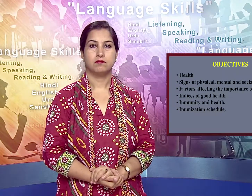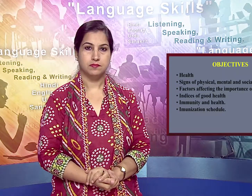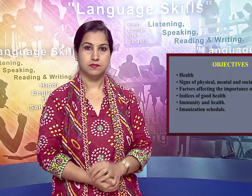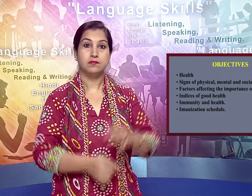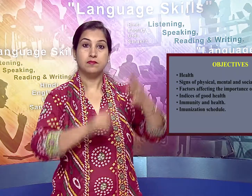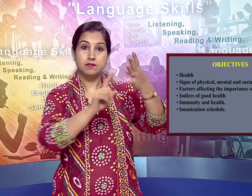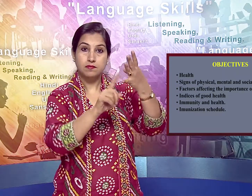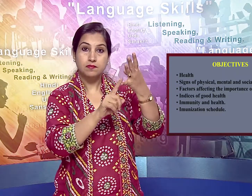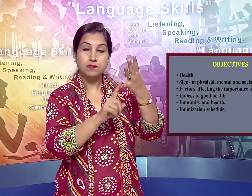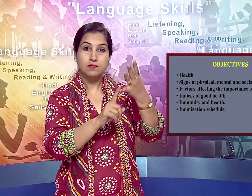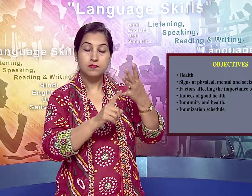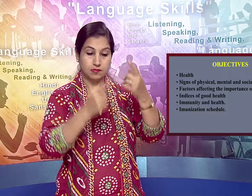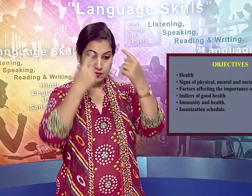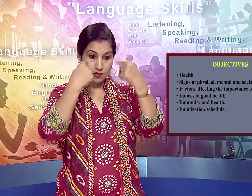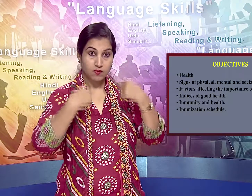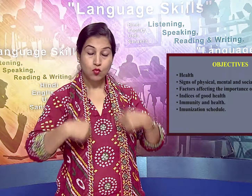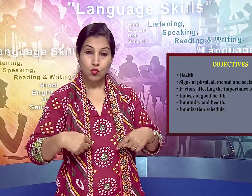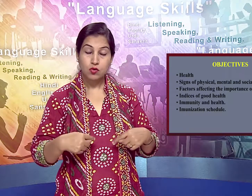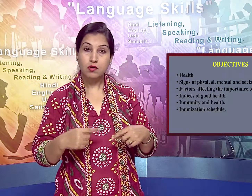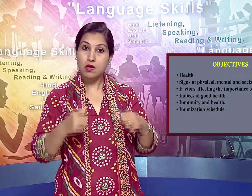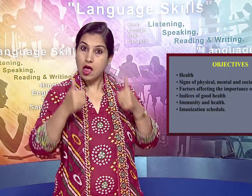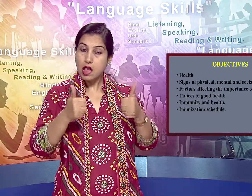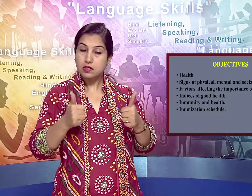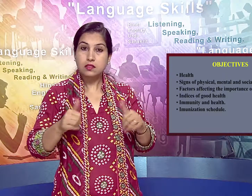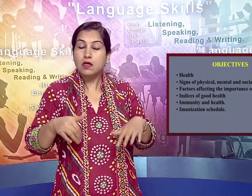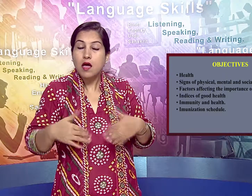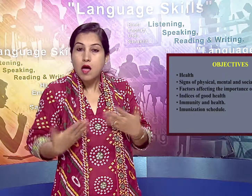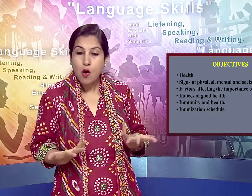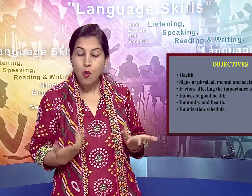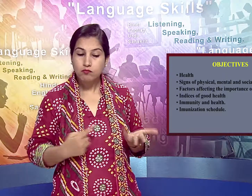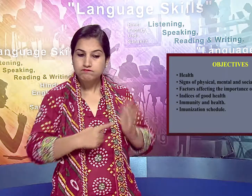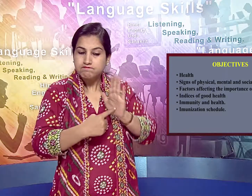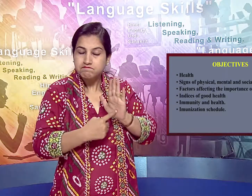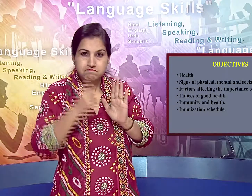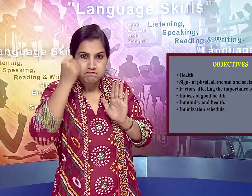we understand the indices of good health.